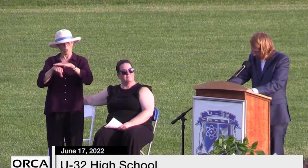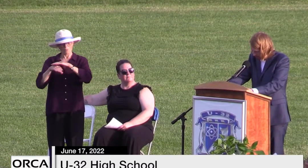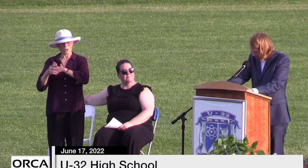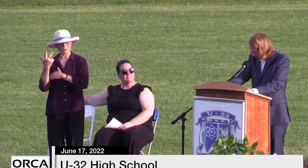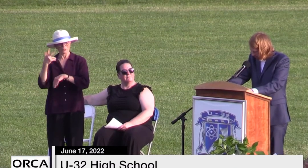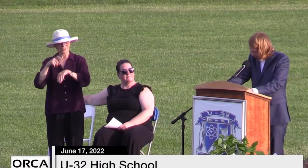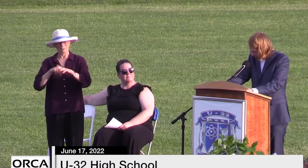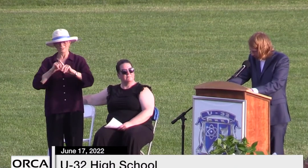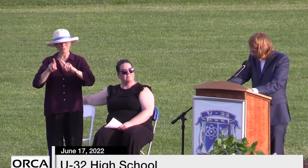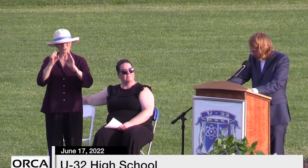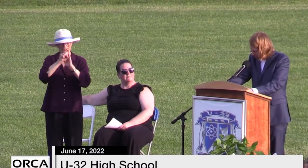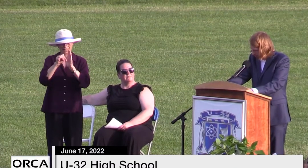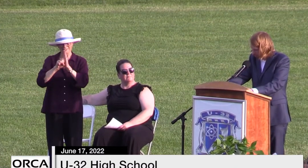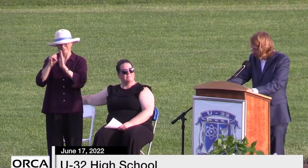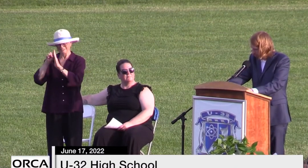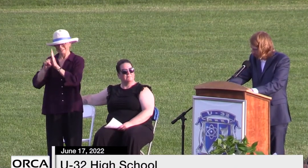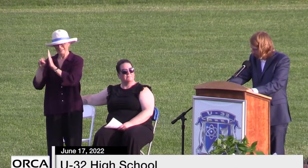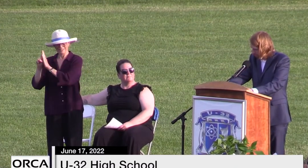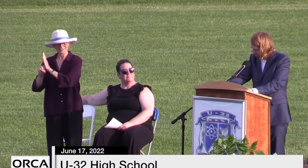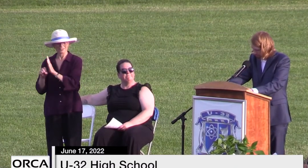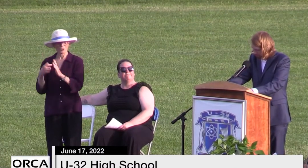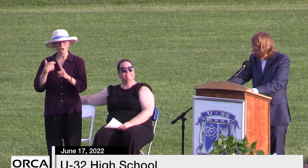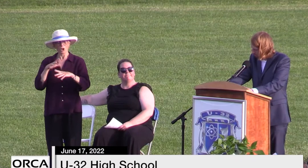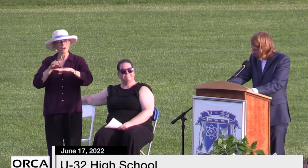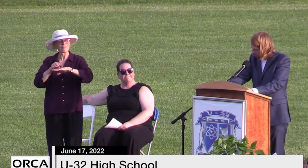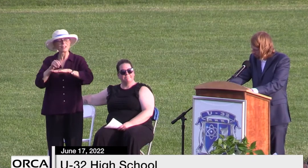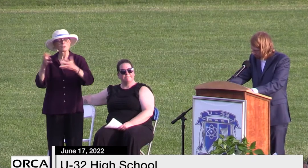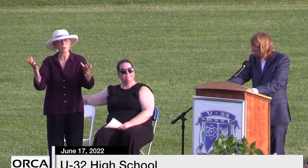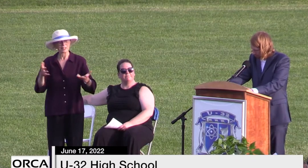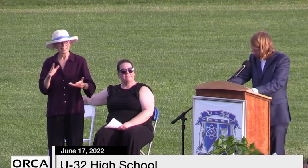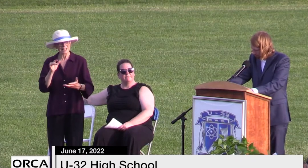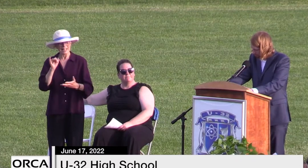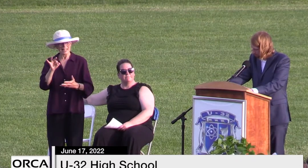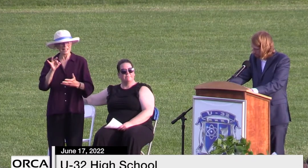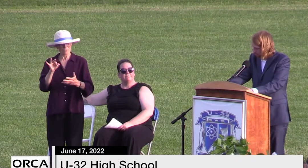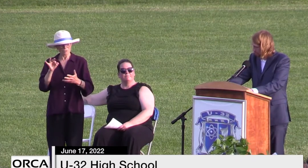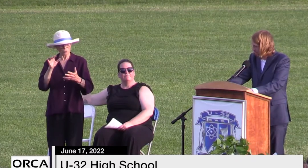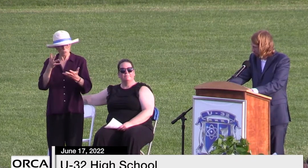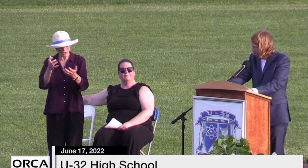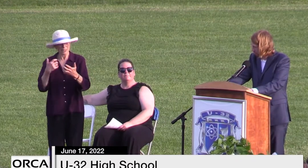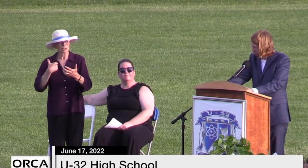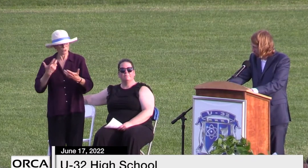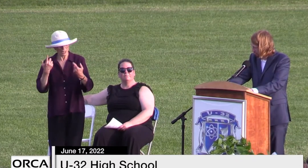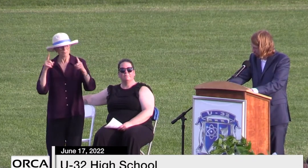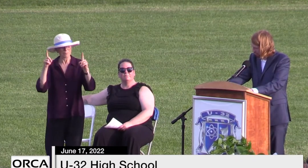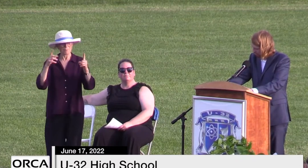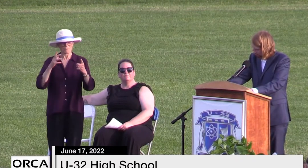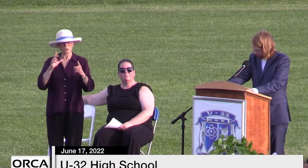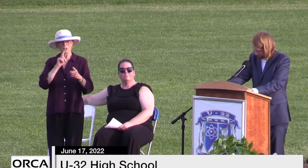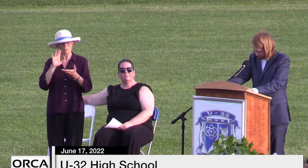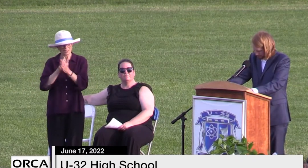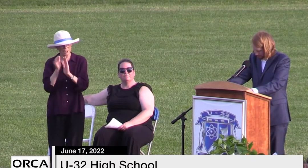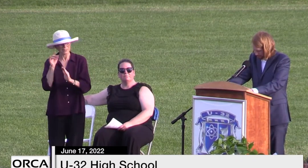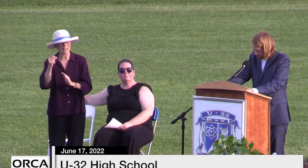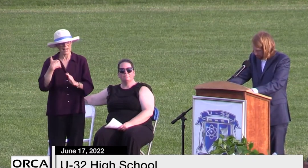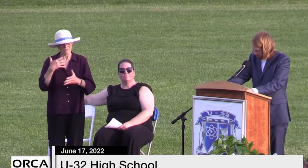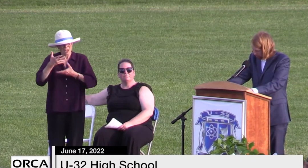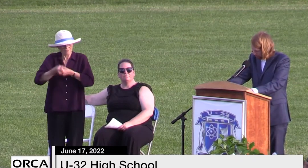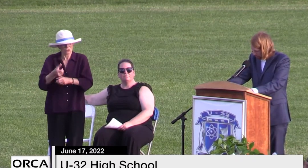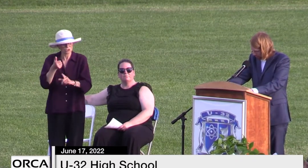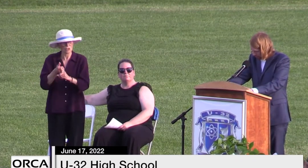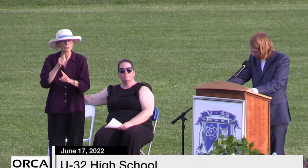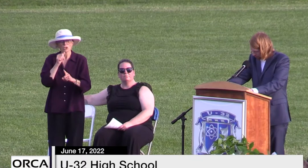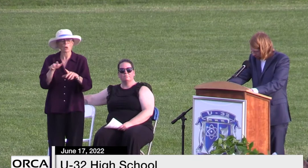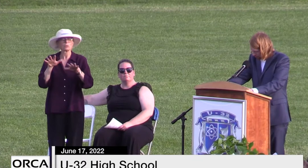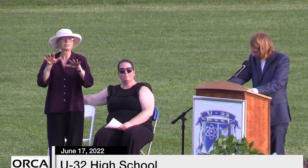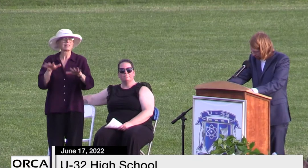advice? If you believe it, you can be it. Don't settle, and have confidence in yourself. Both